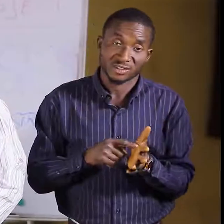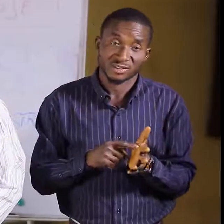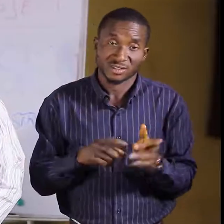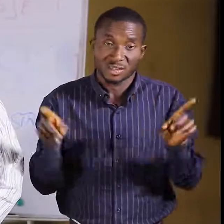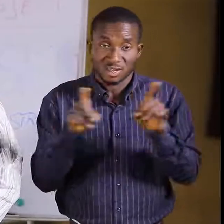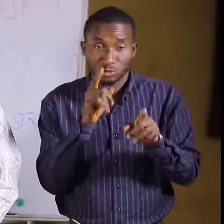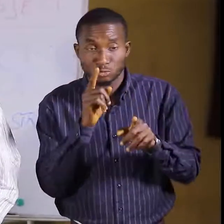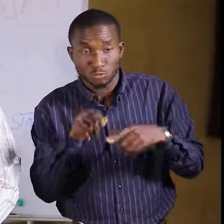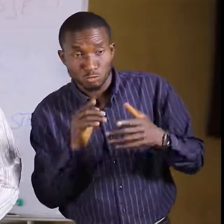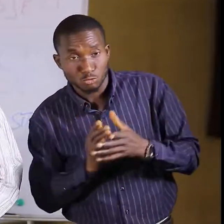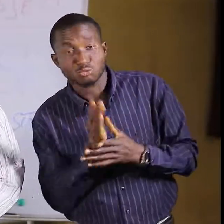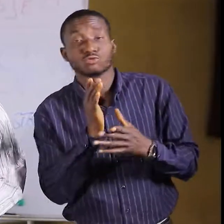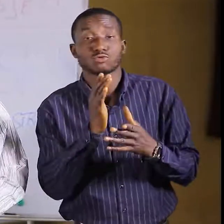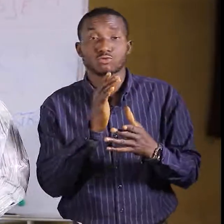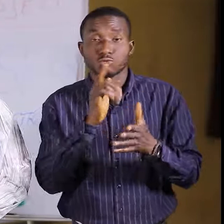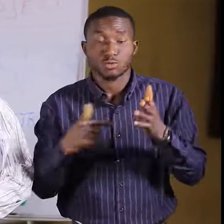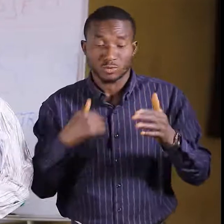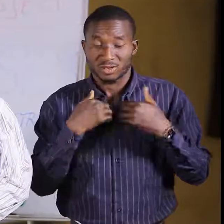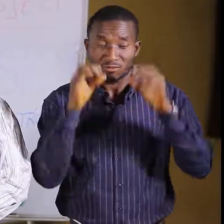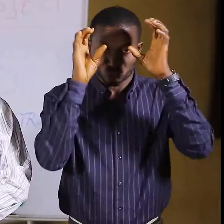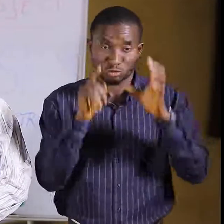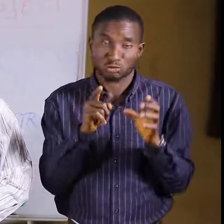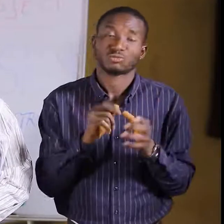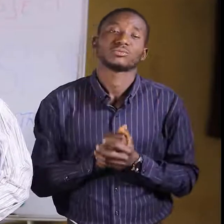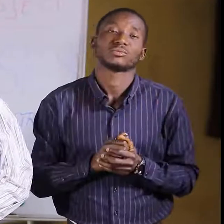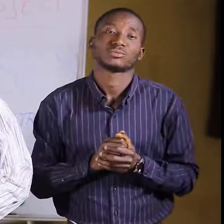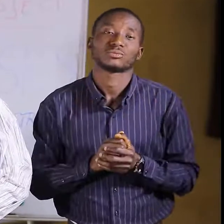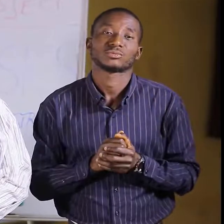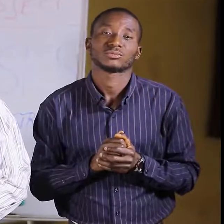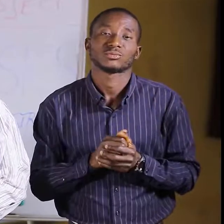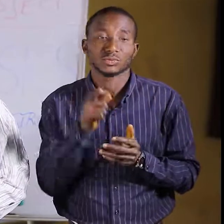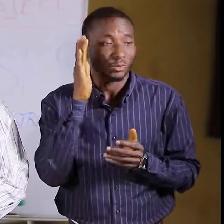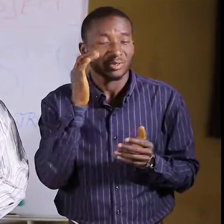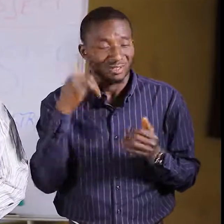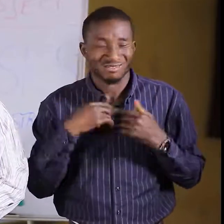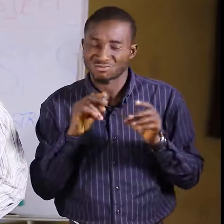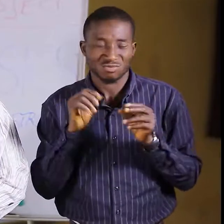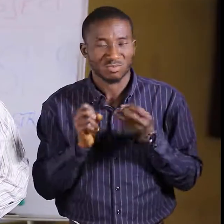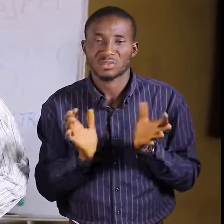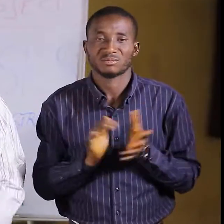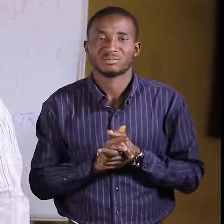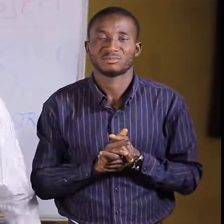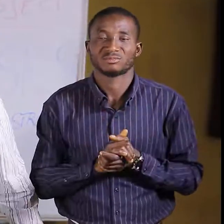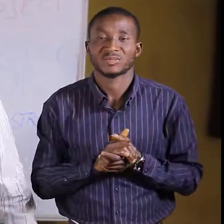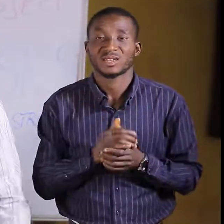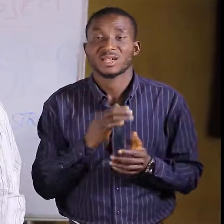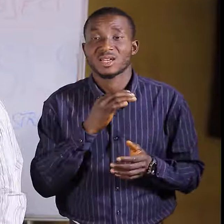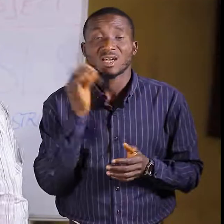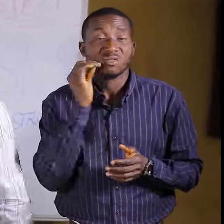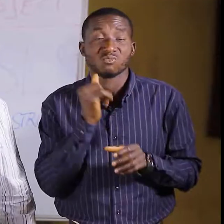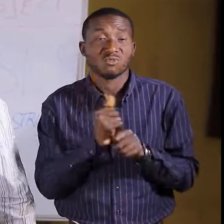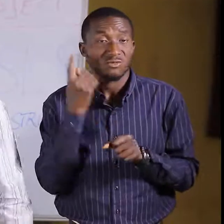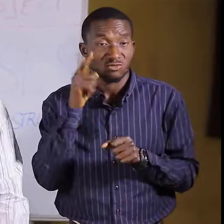as you go through what my colleague has discussed with you, you will have no problem. An